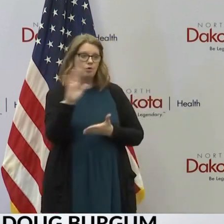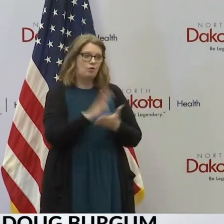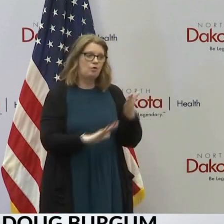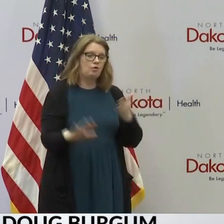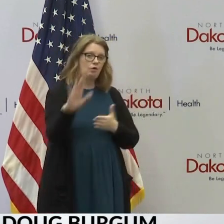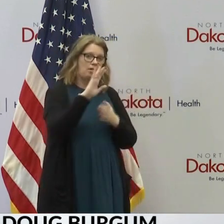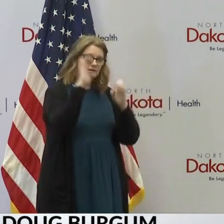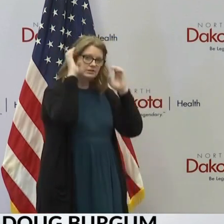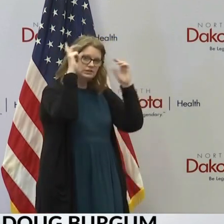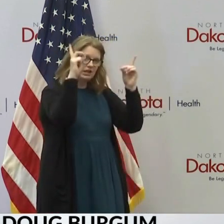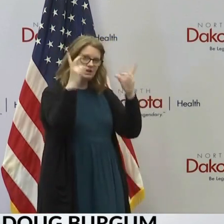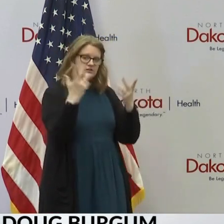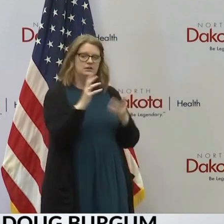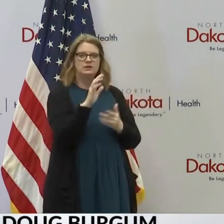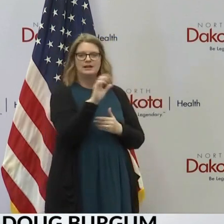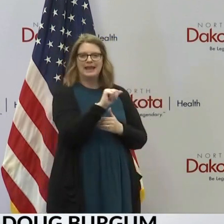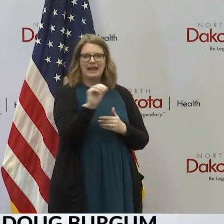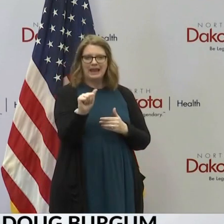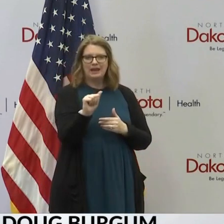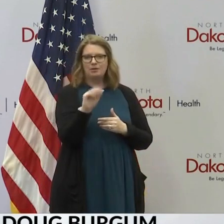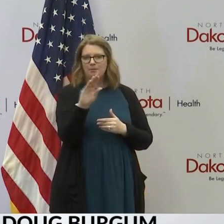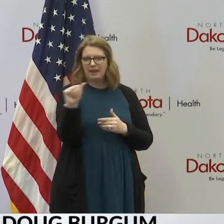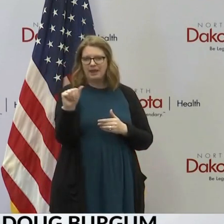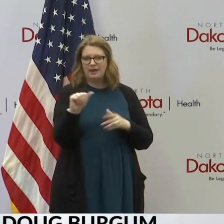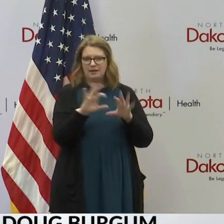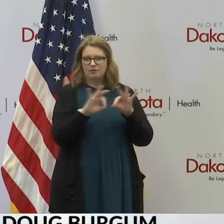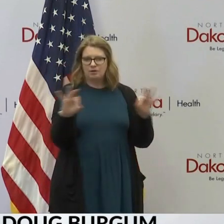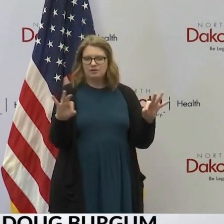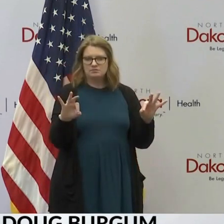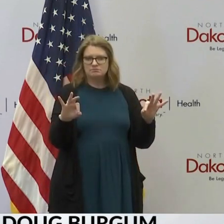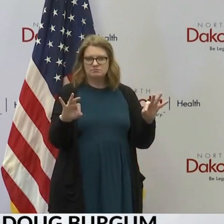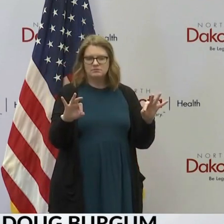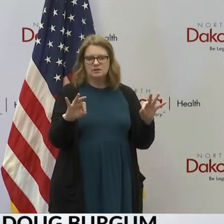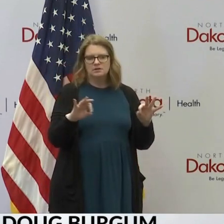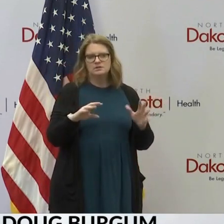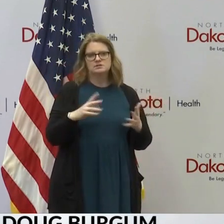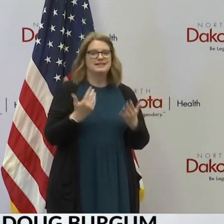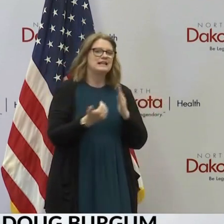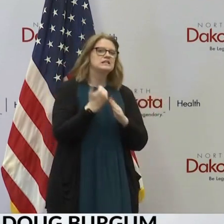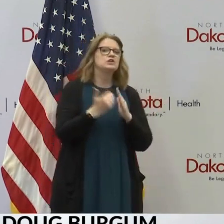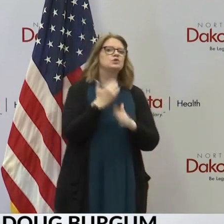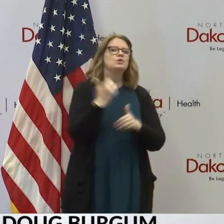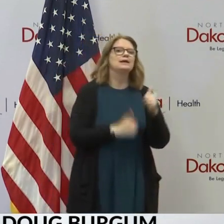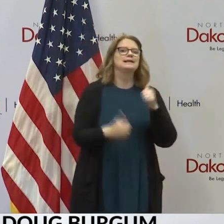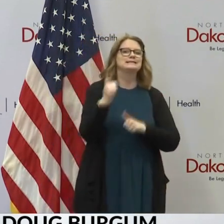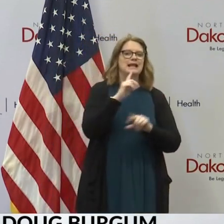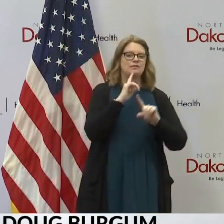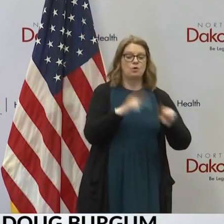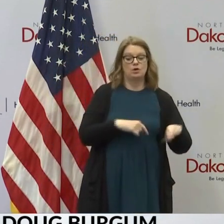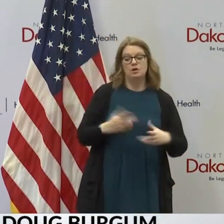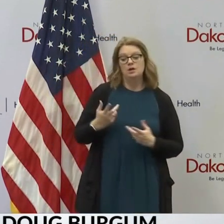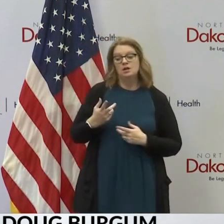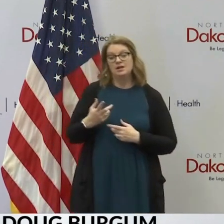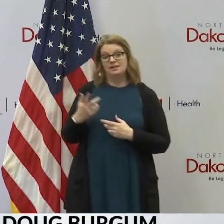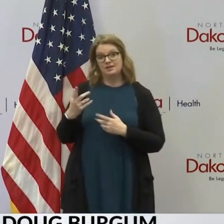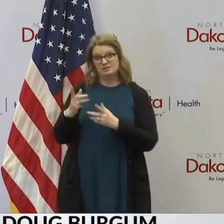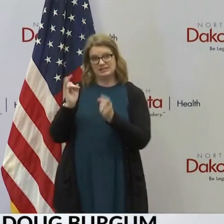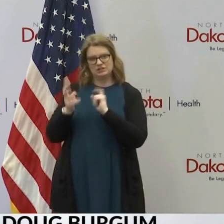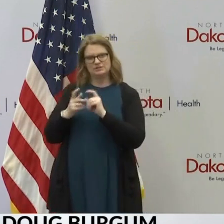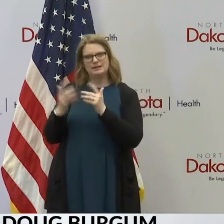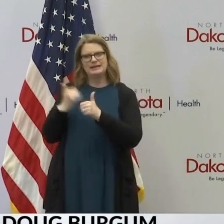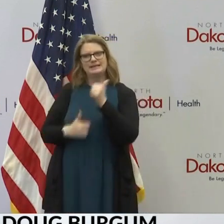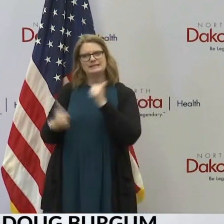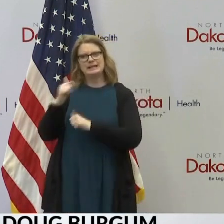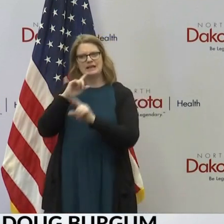college education, associate's or bachelor degrees. So that's that executive order. That's a new one. Now, the one that is an adjustment, Executive